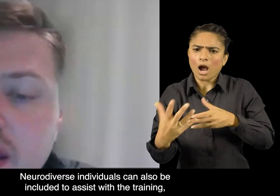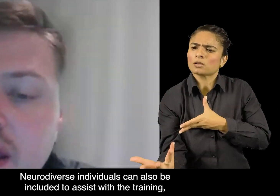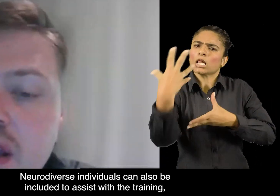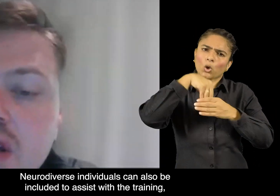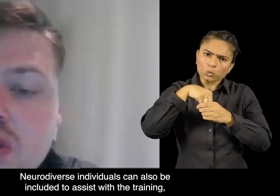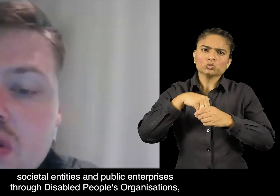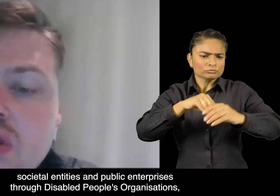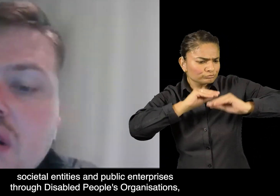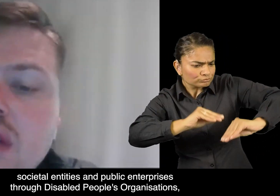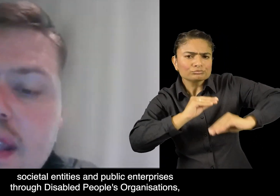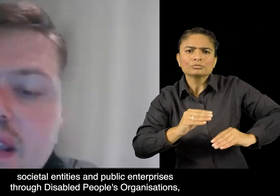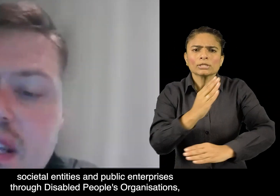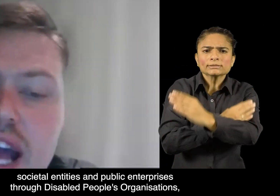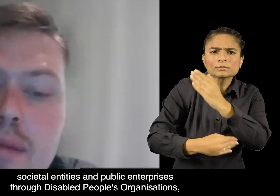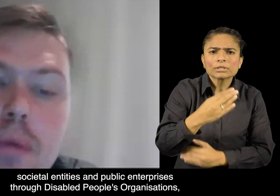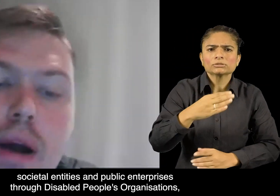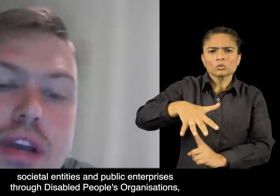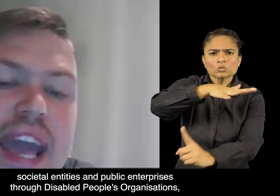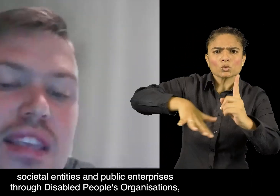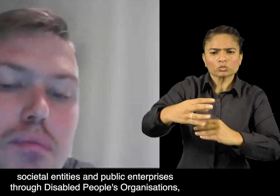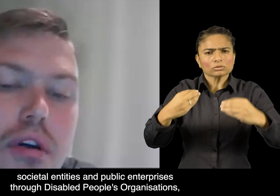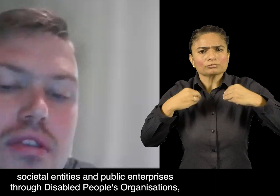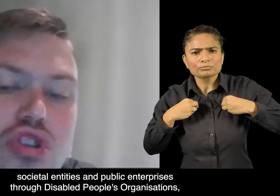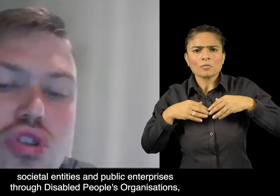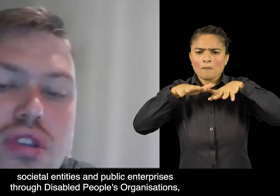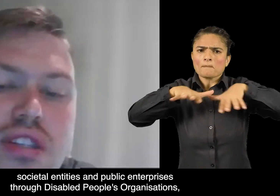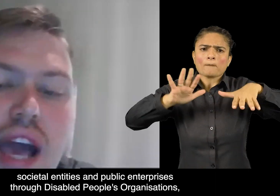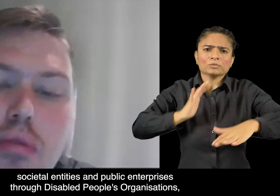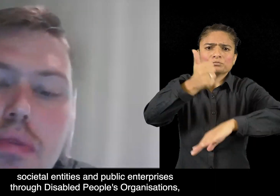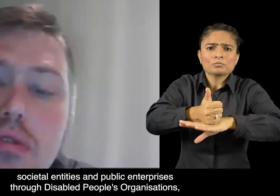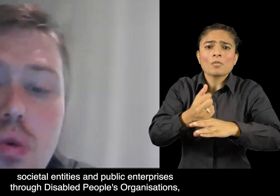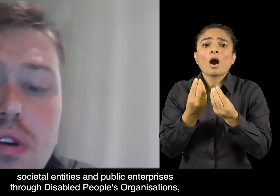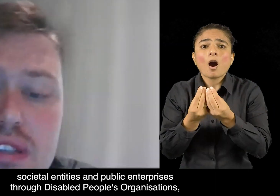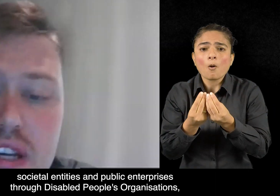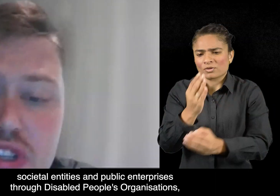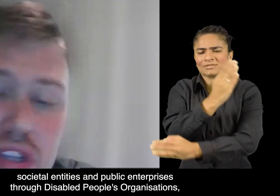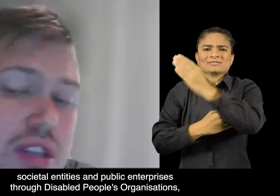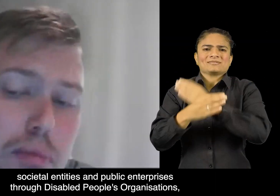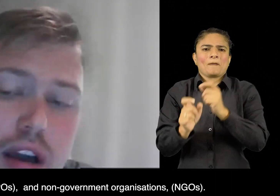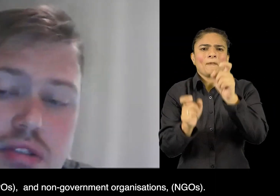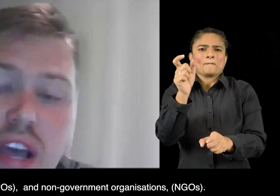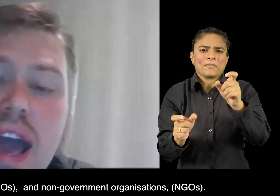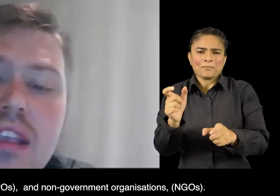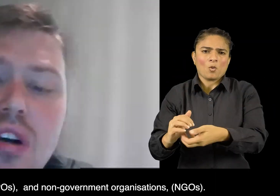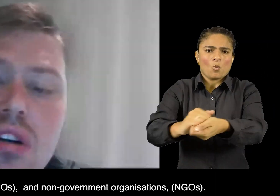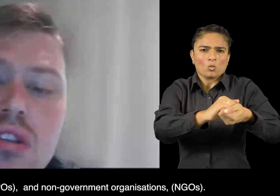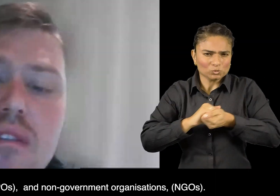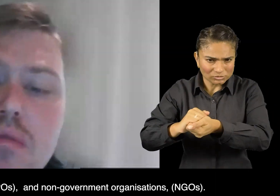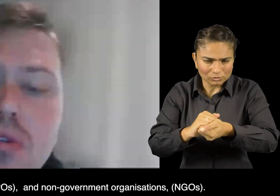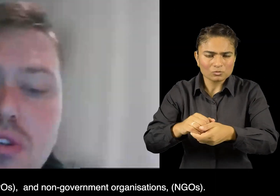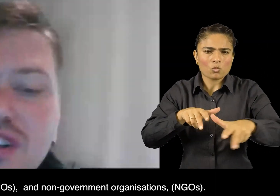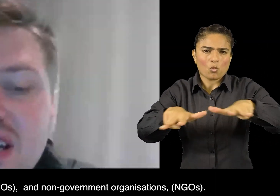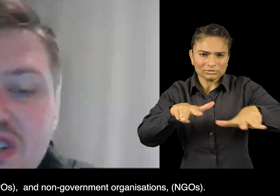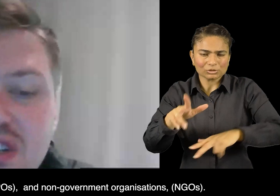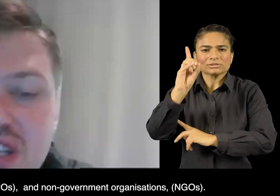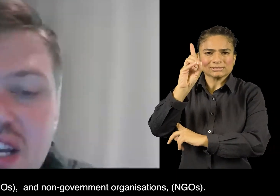the training, societal entities and public enterprises through disabled people's organizations, DPOs, and